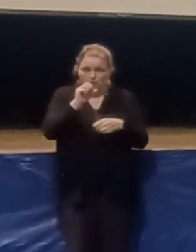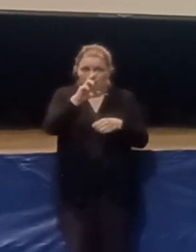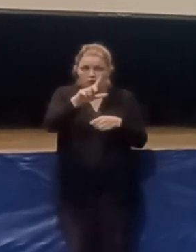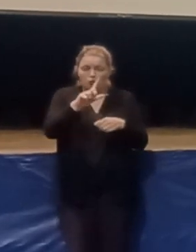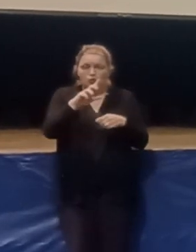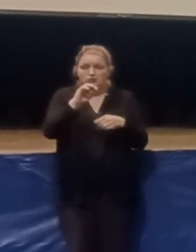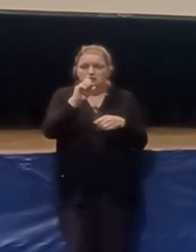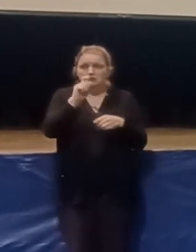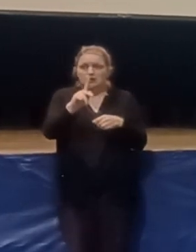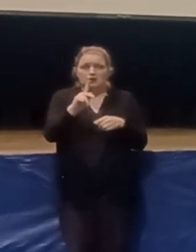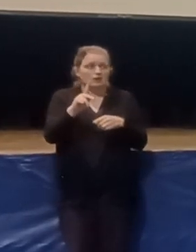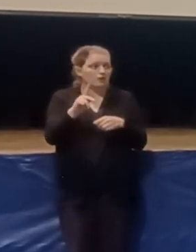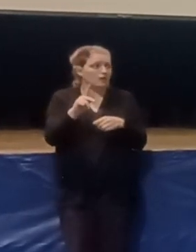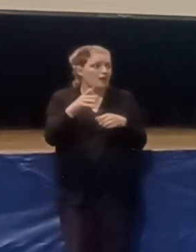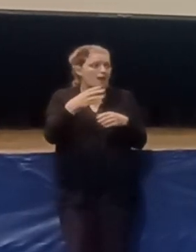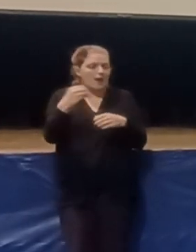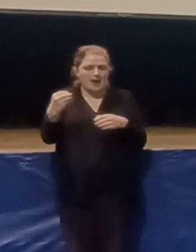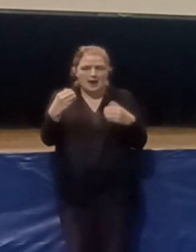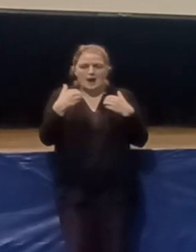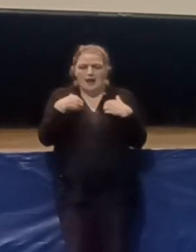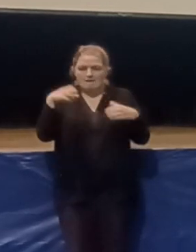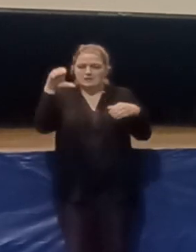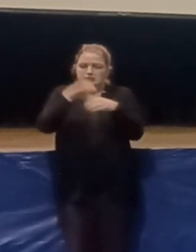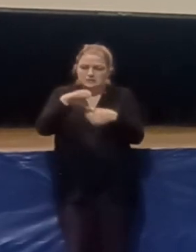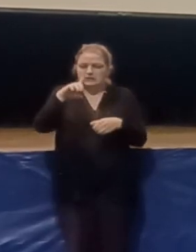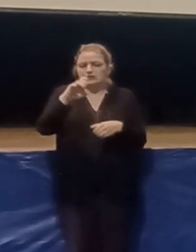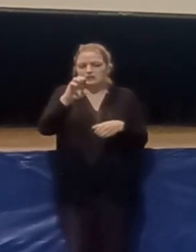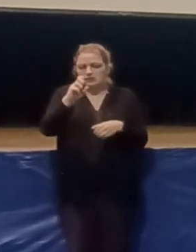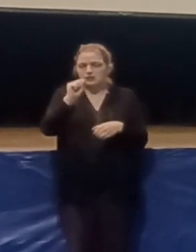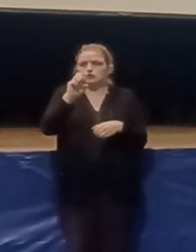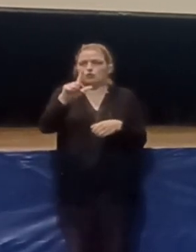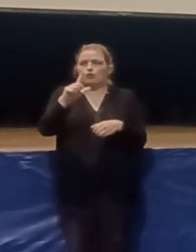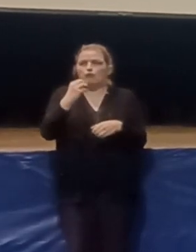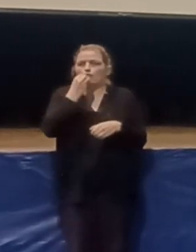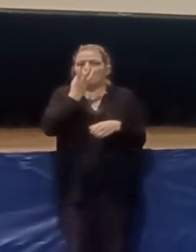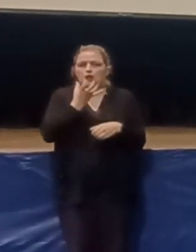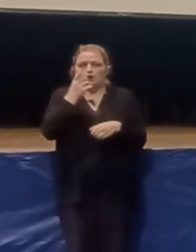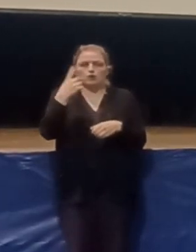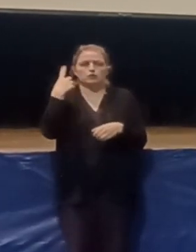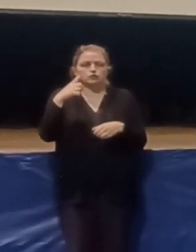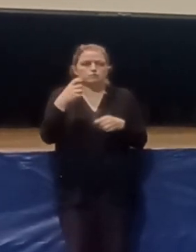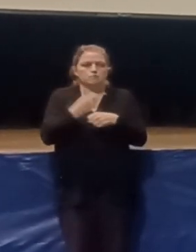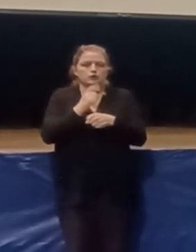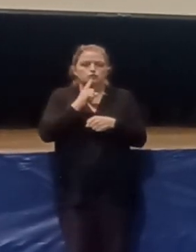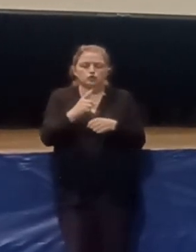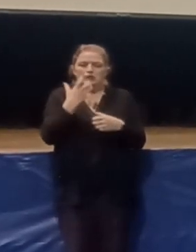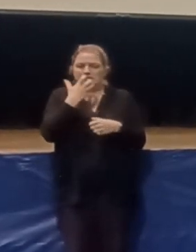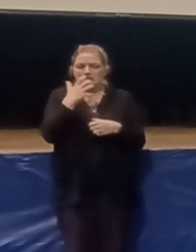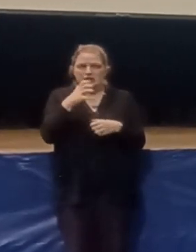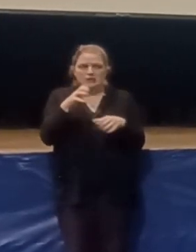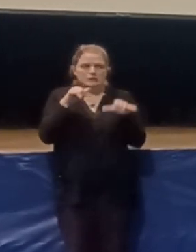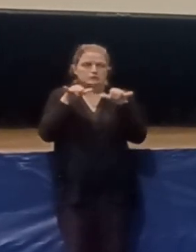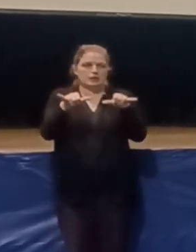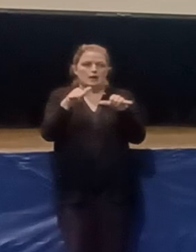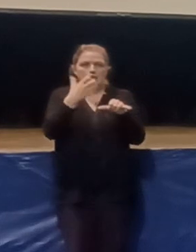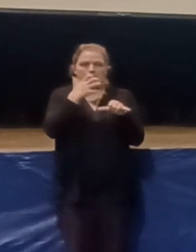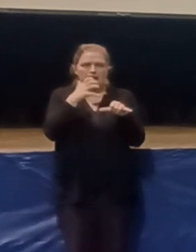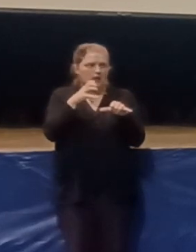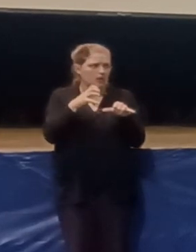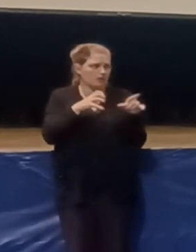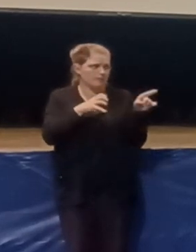electric bus and have a diesel fuel heater to bring the bus up to heat and keep it at heat.